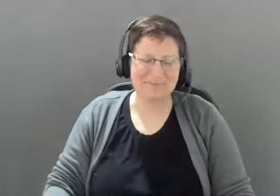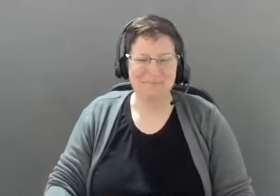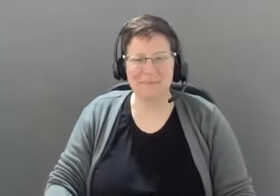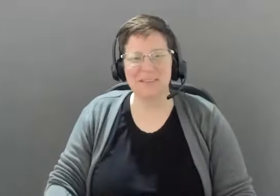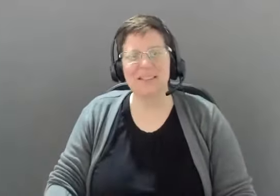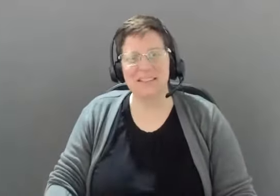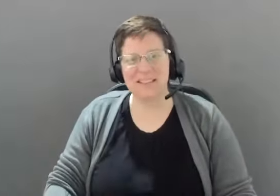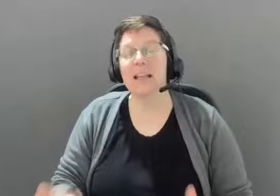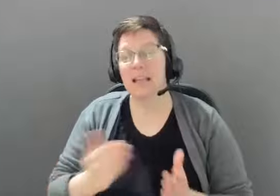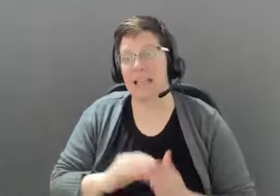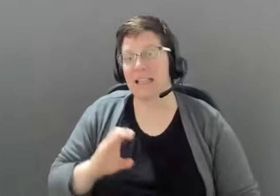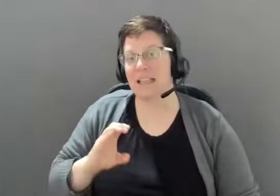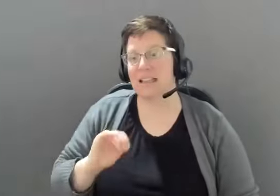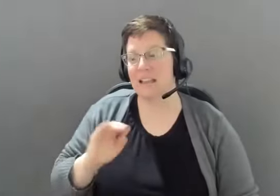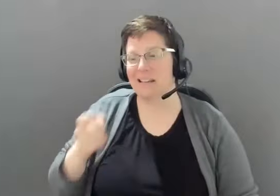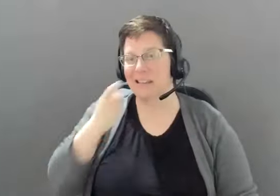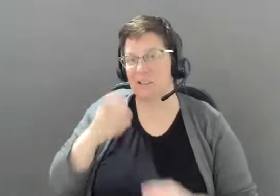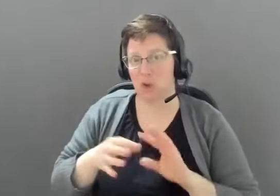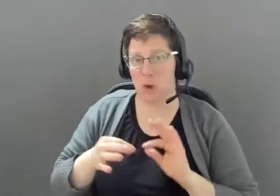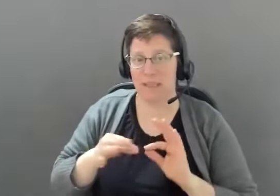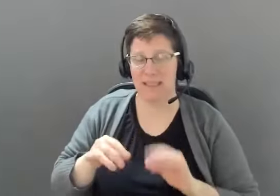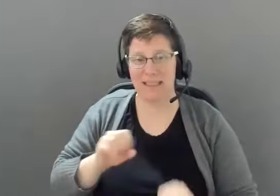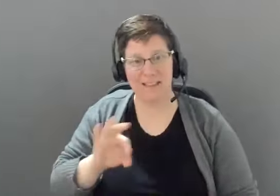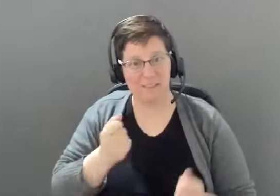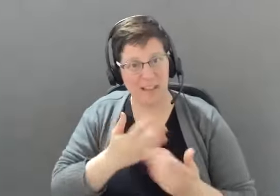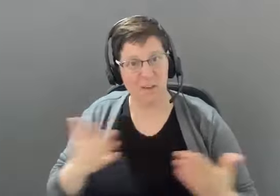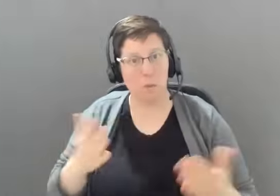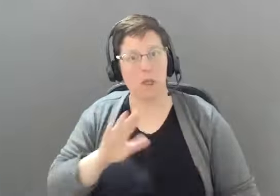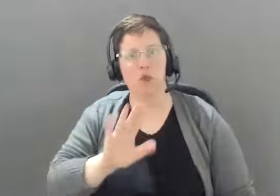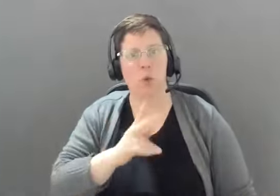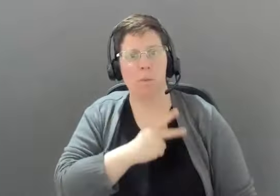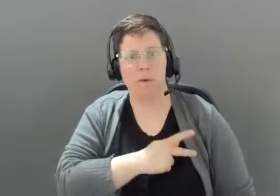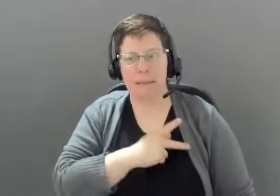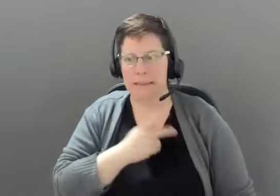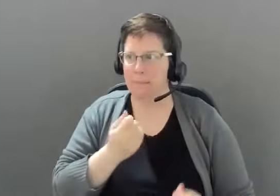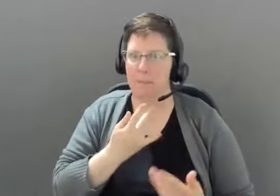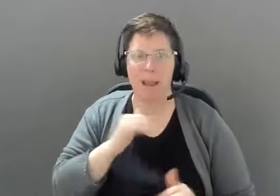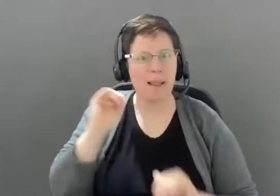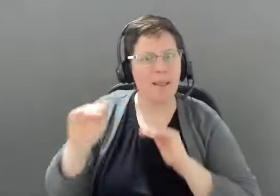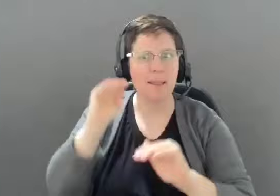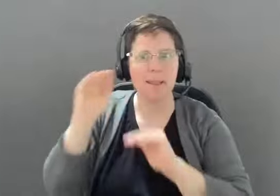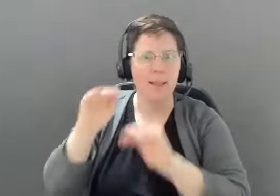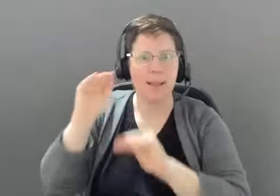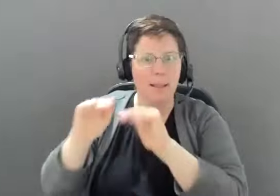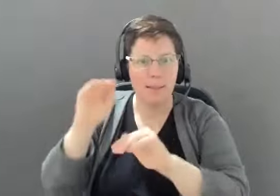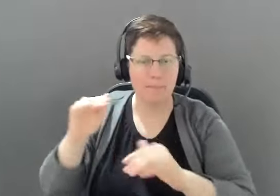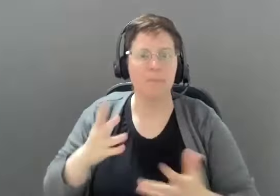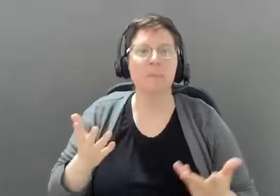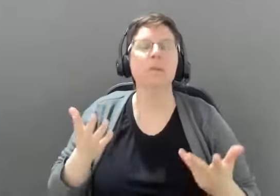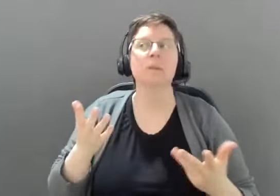just like Carrie said, I think if everyone in your province and territory, if you hear the words that we're saying today and,